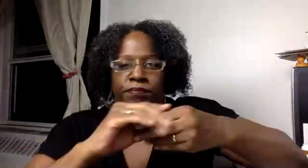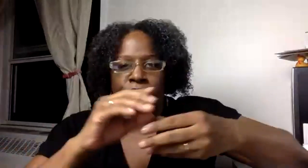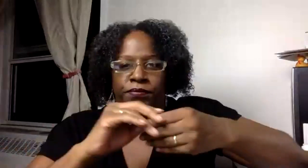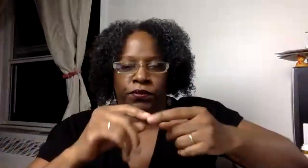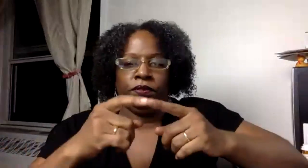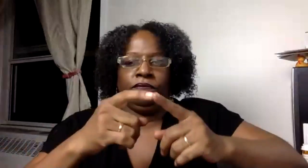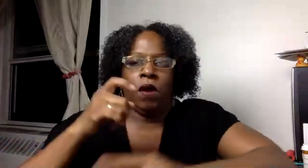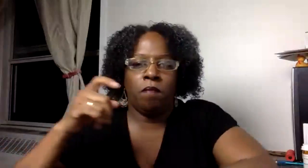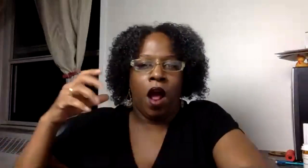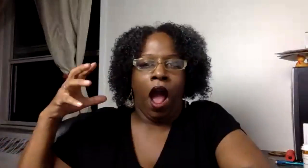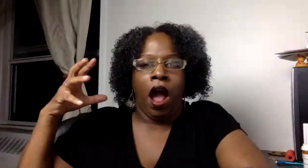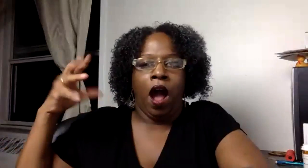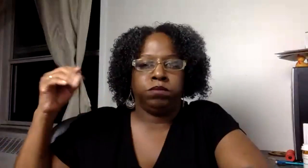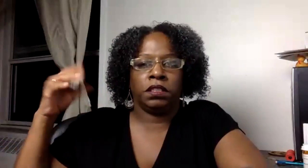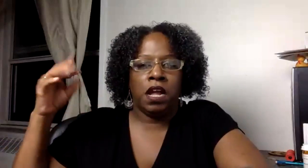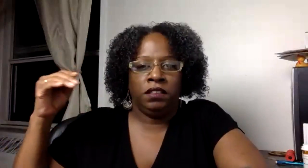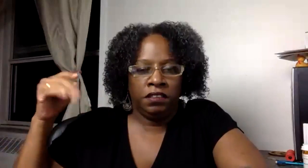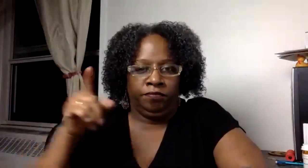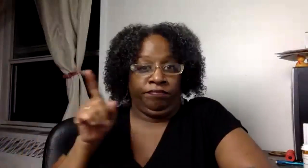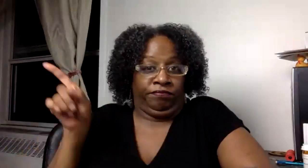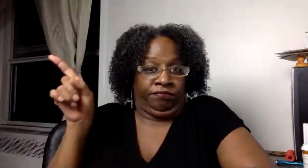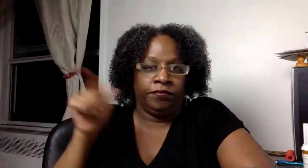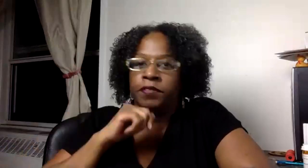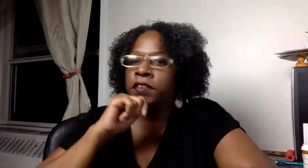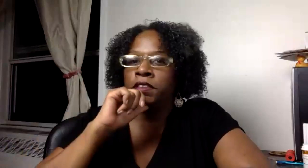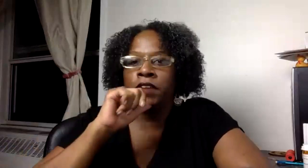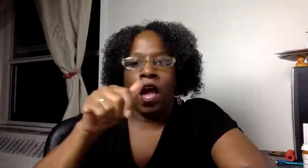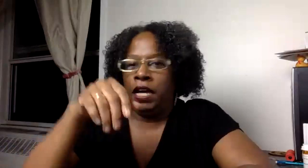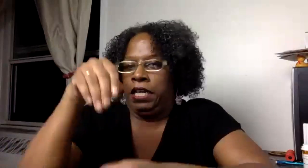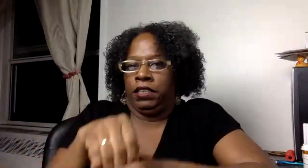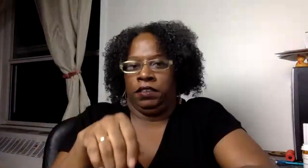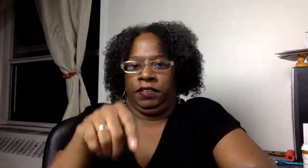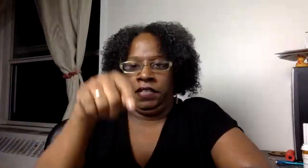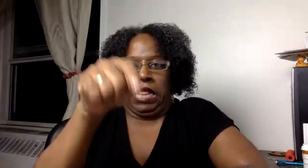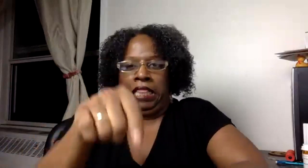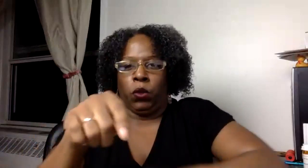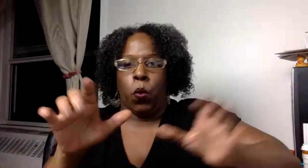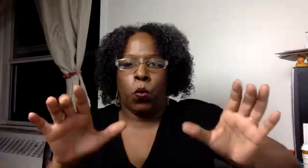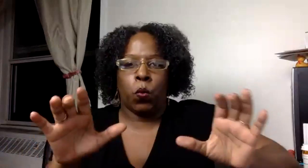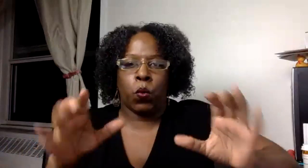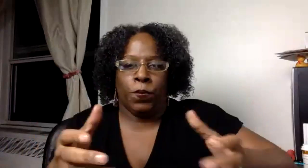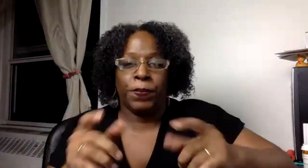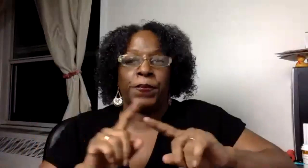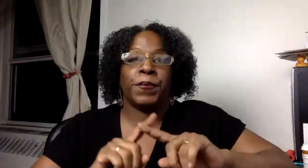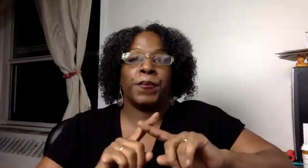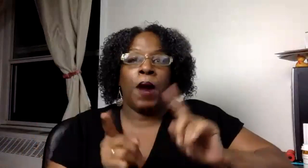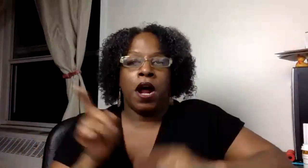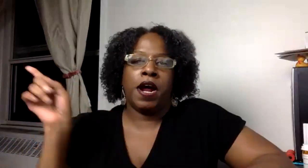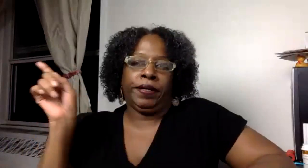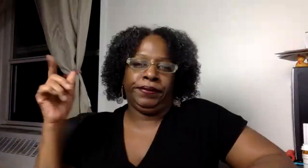I have a special announcement from outside the room. Not someone who's currently involved